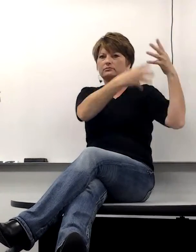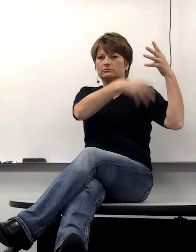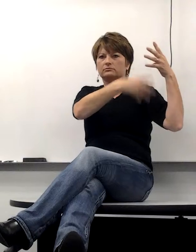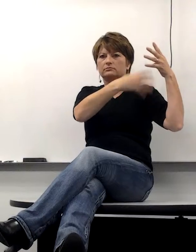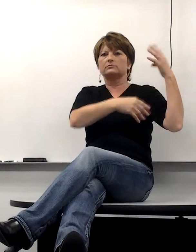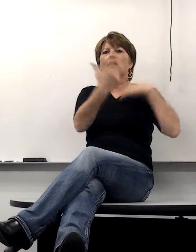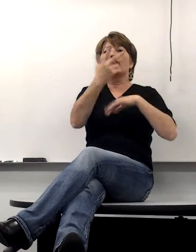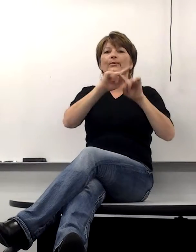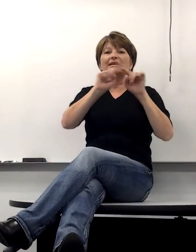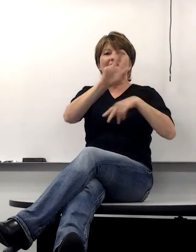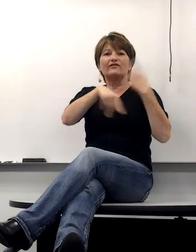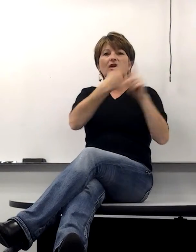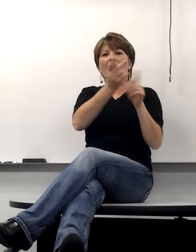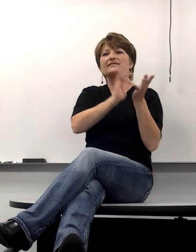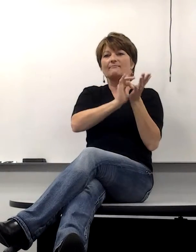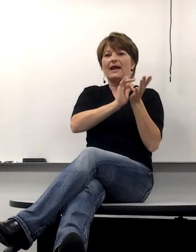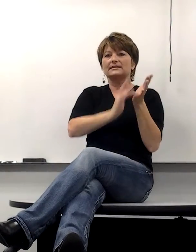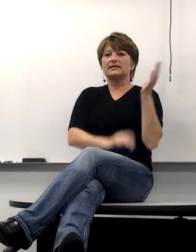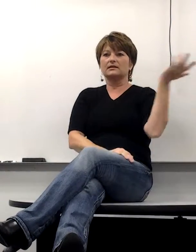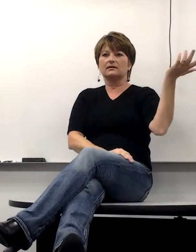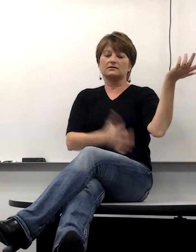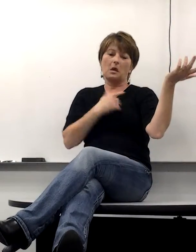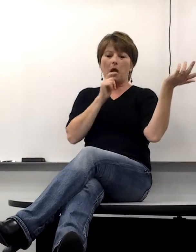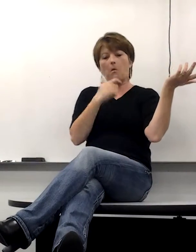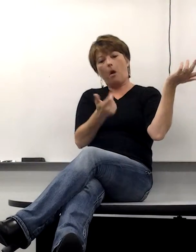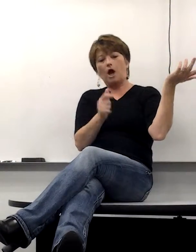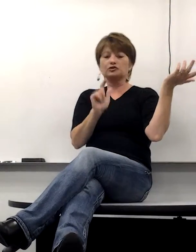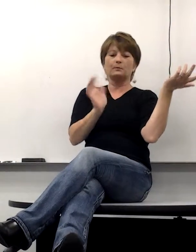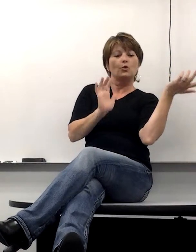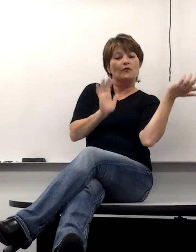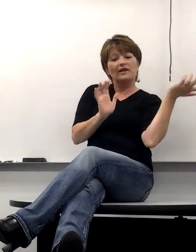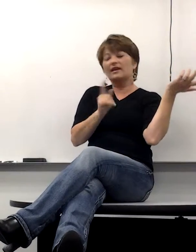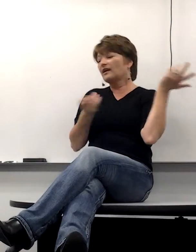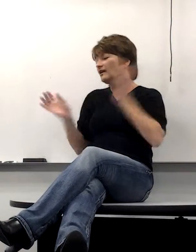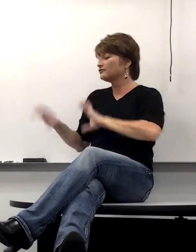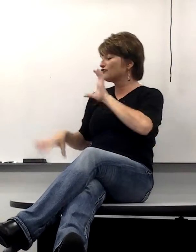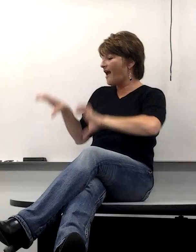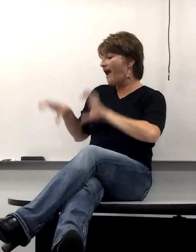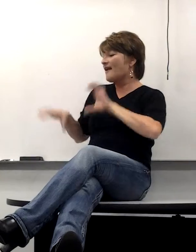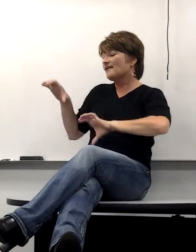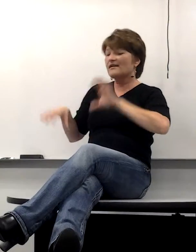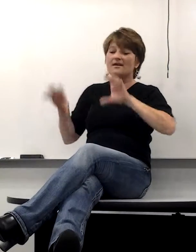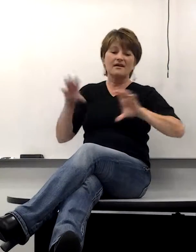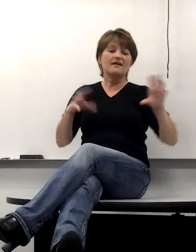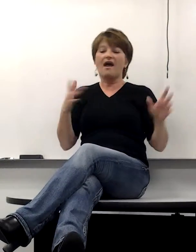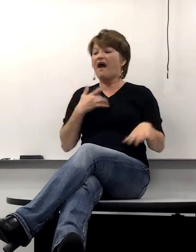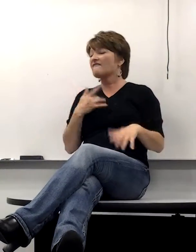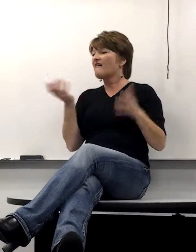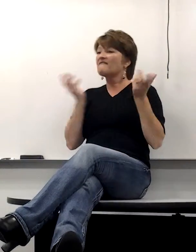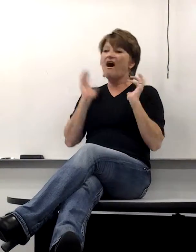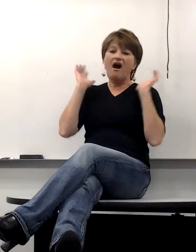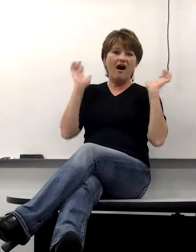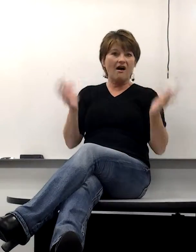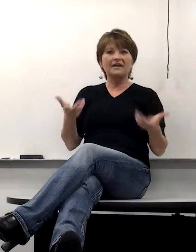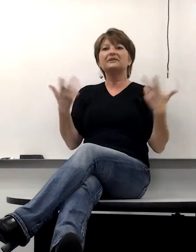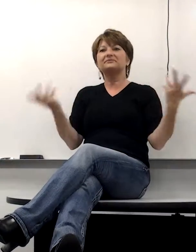with the lines connected to the port, the liquid's coming in, the liquid's coming out, I'm chatting. You know,